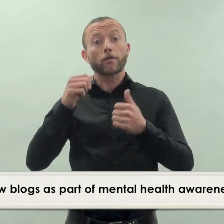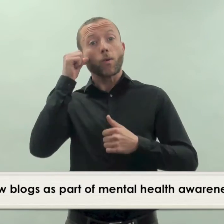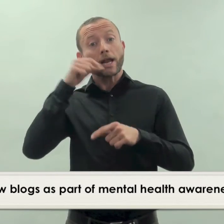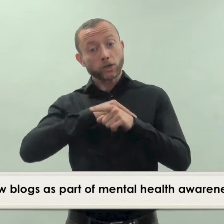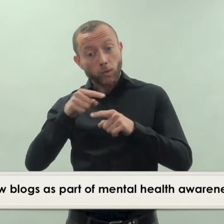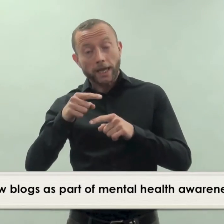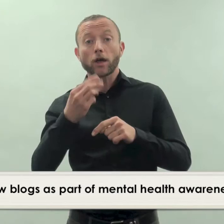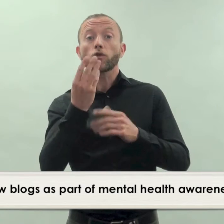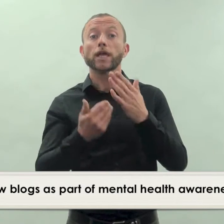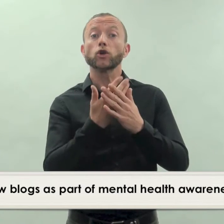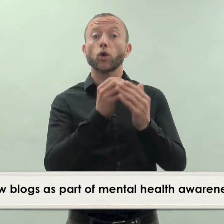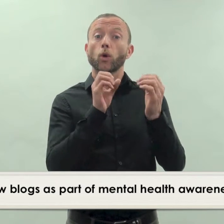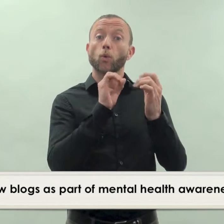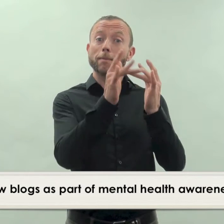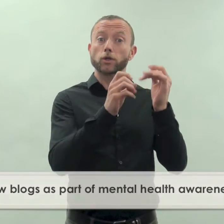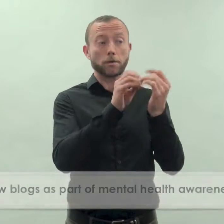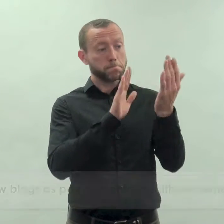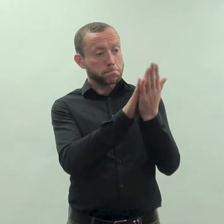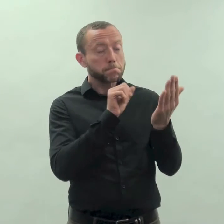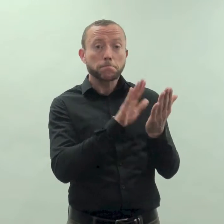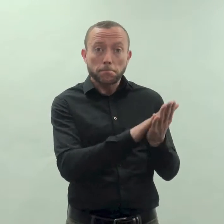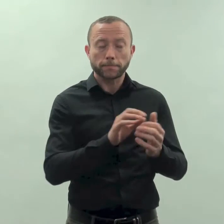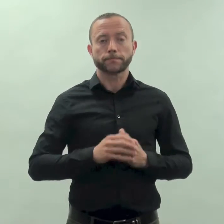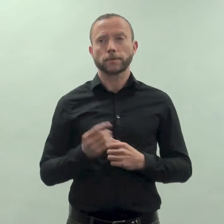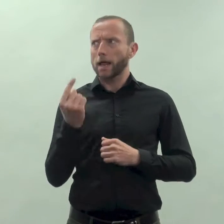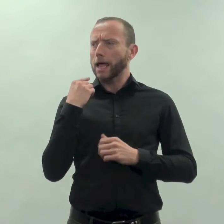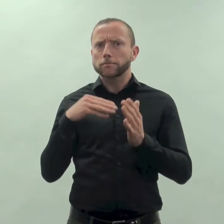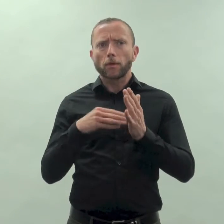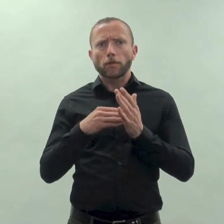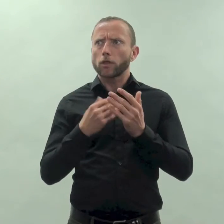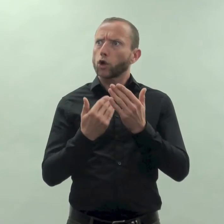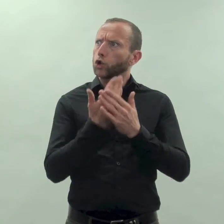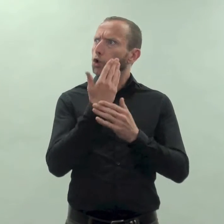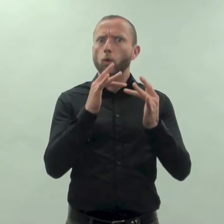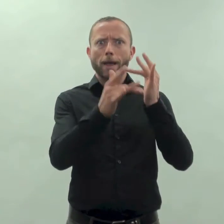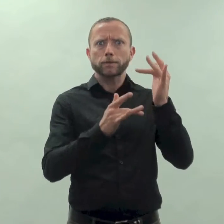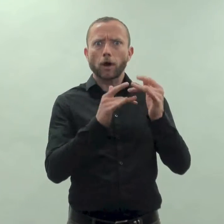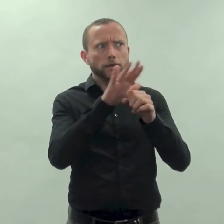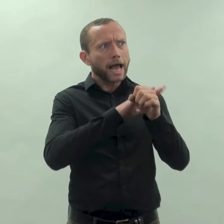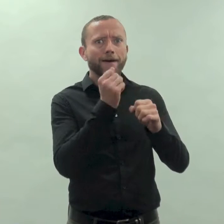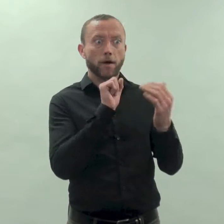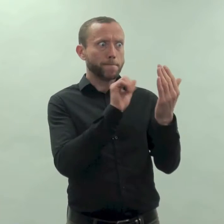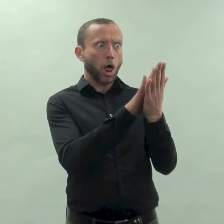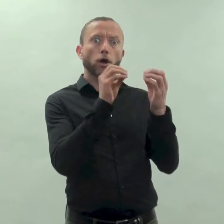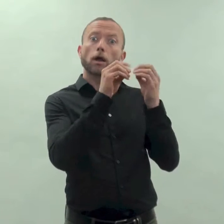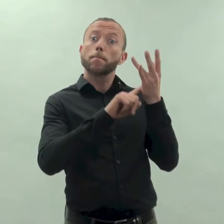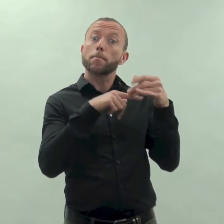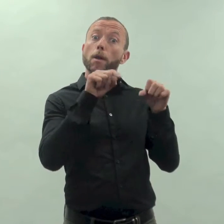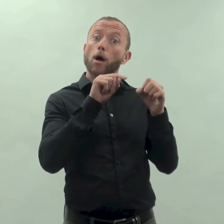3 new blogs as part of Mental Health Awareness Week. Last month we told you about our brand new blog area on